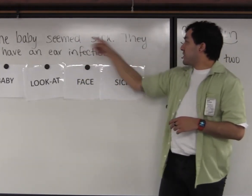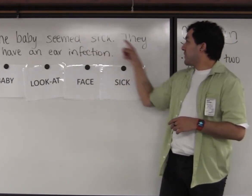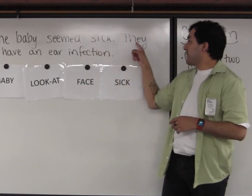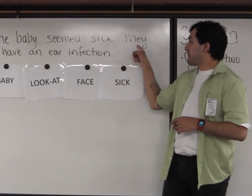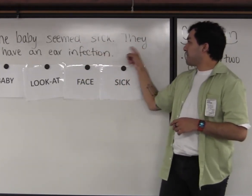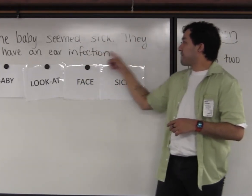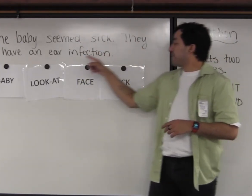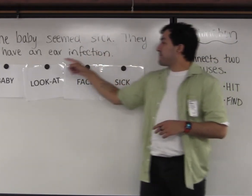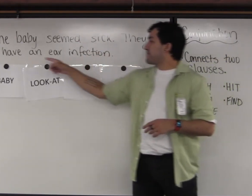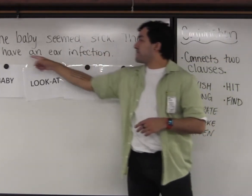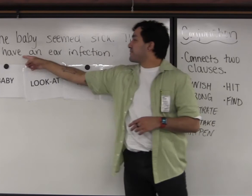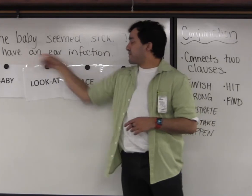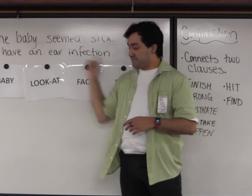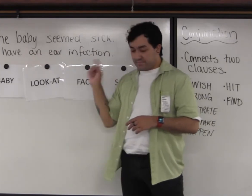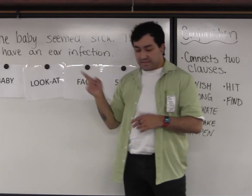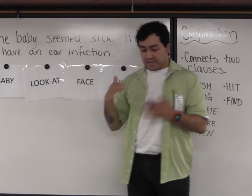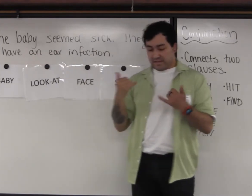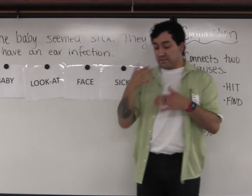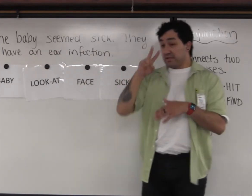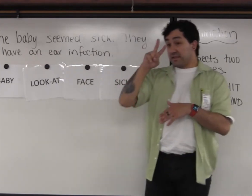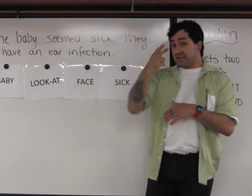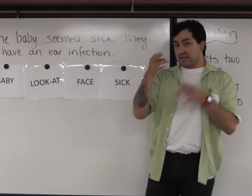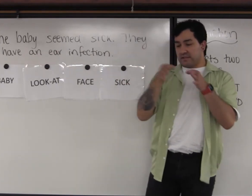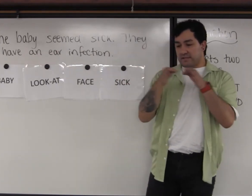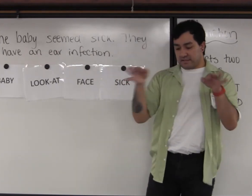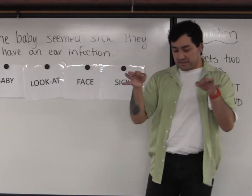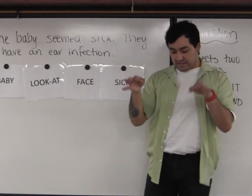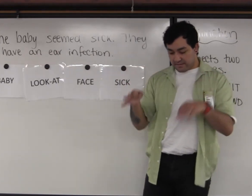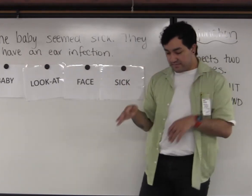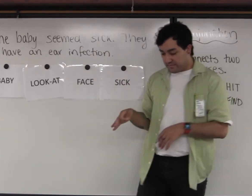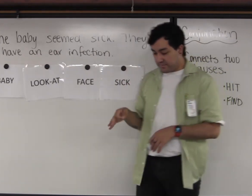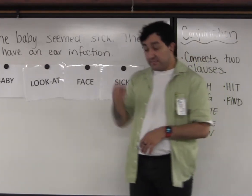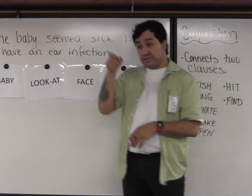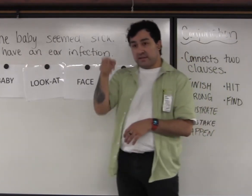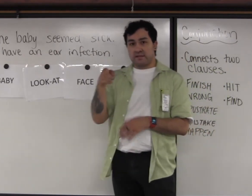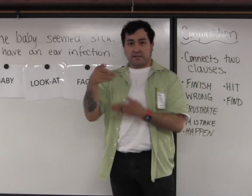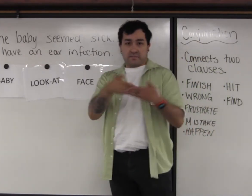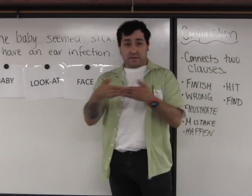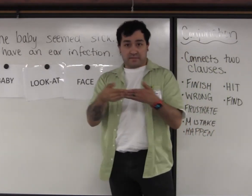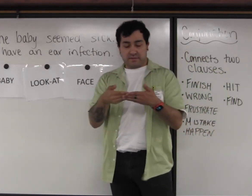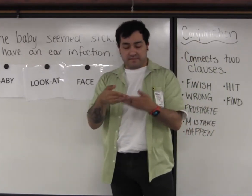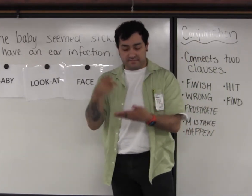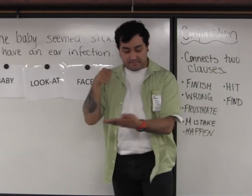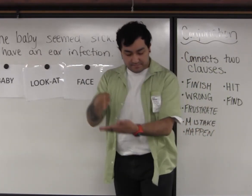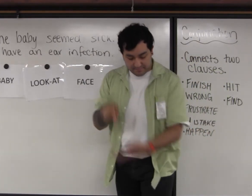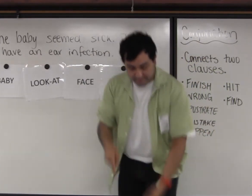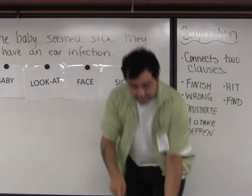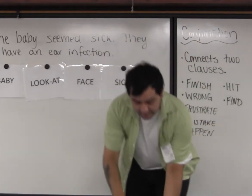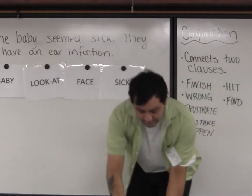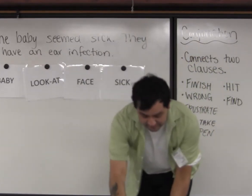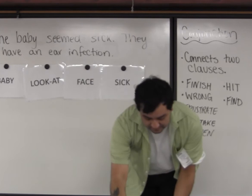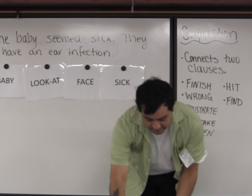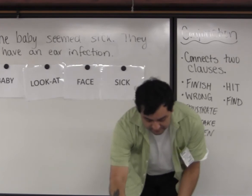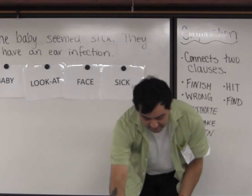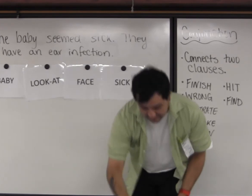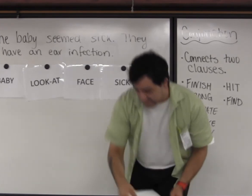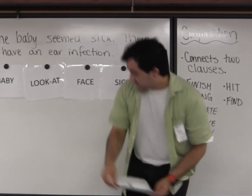Okay. They have an ear infection. So second sentence, we'll go ahead and add that. So the baby itself.